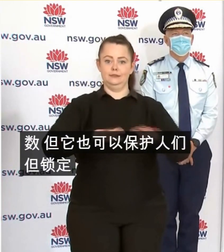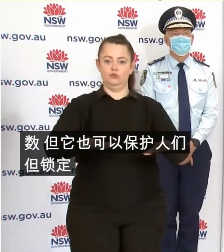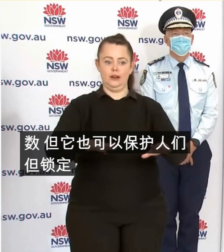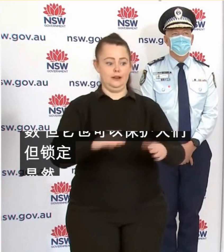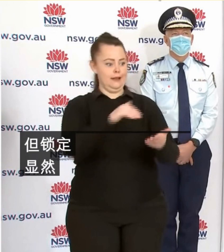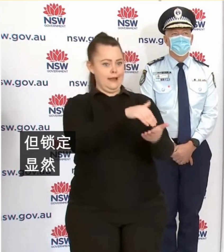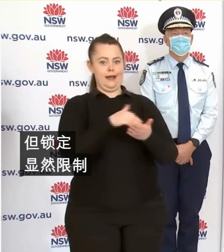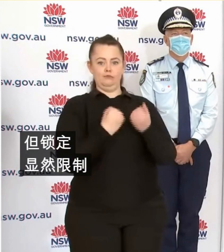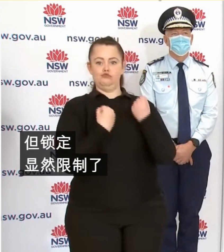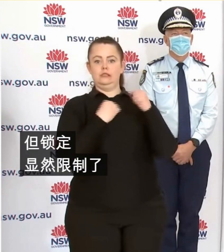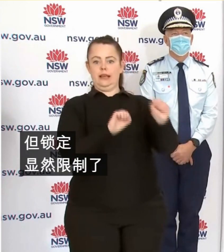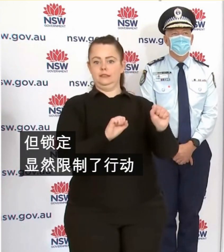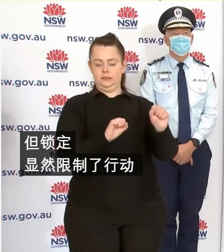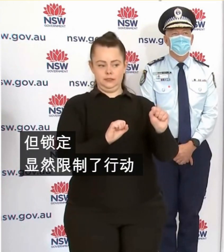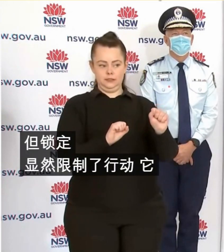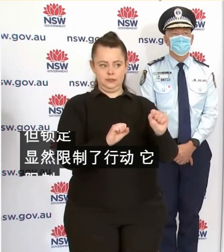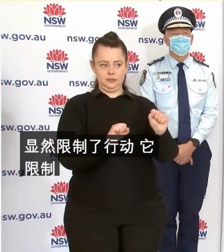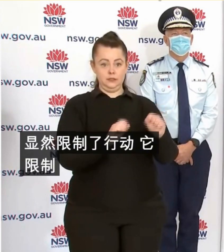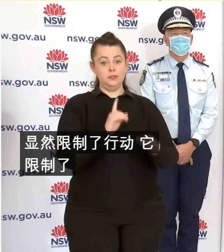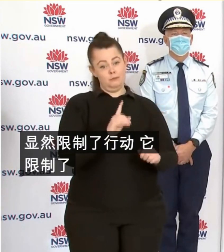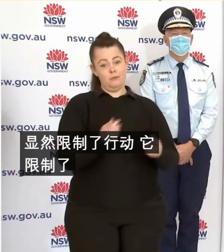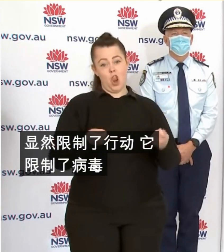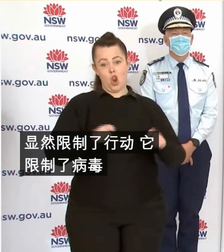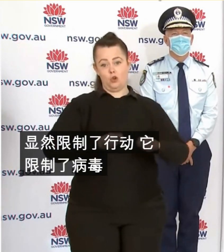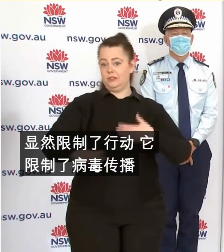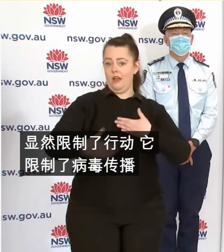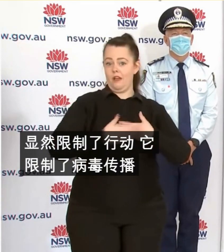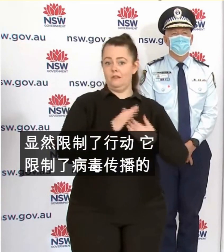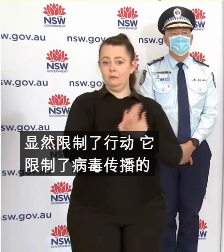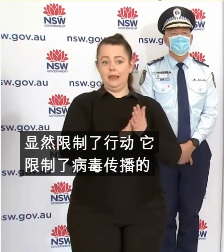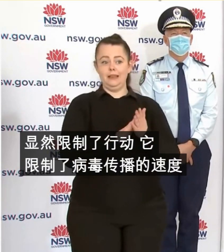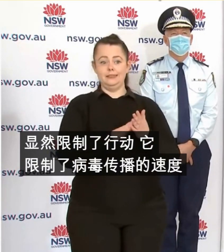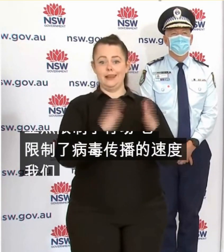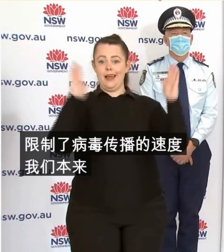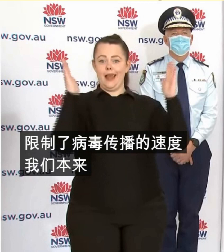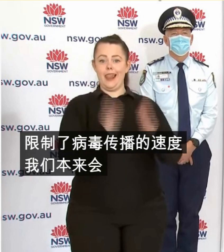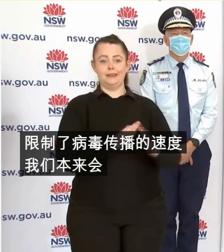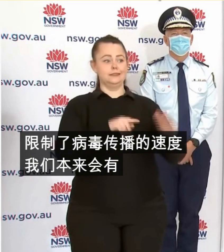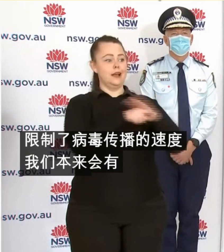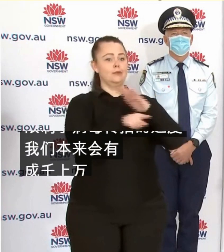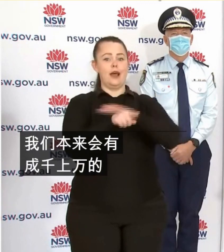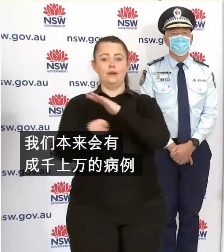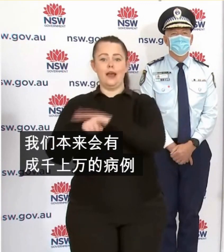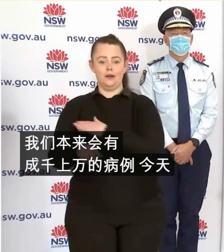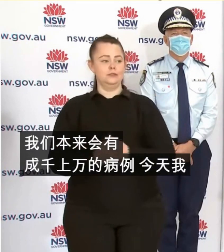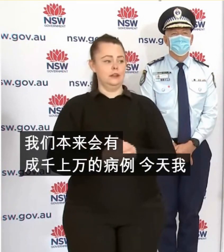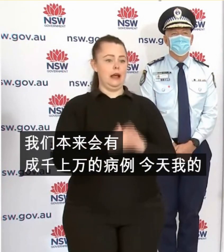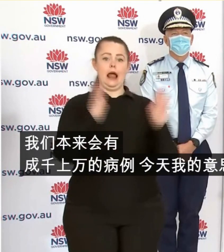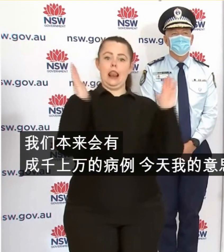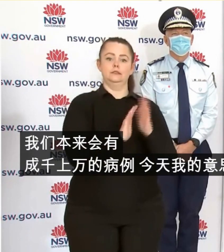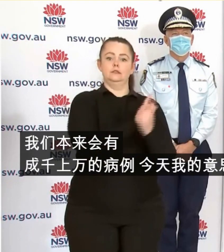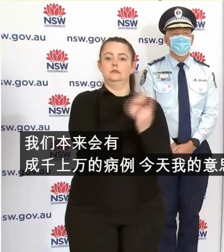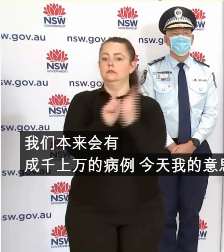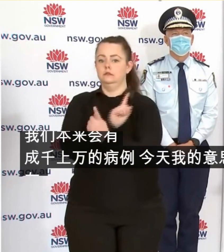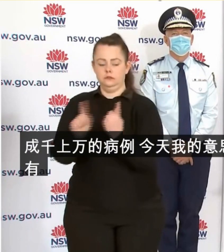But lockdown obviously restricts movement. It restricts the virus spreading the rate it would have. We would have had thousands of